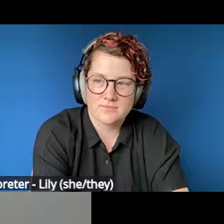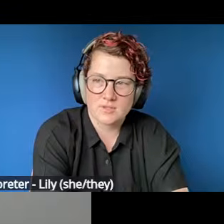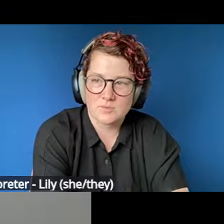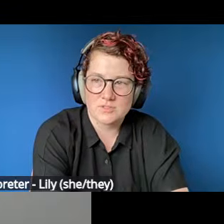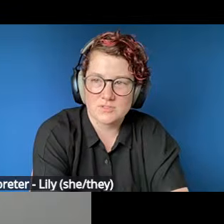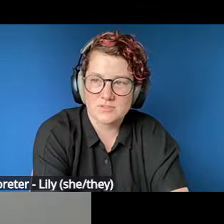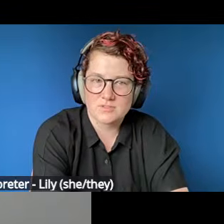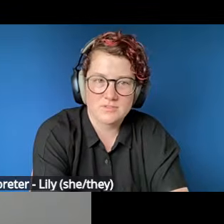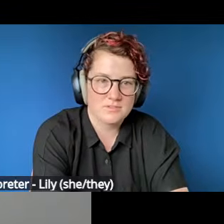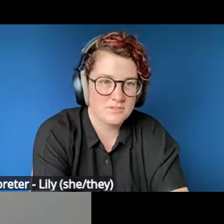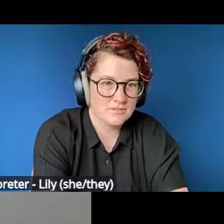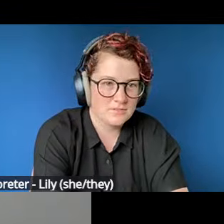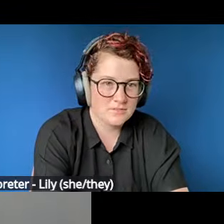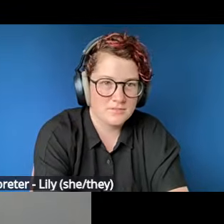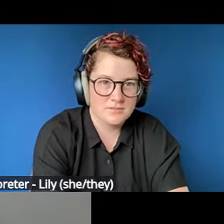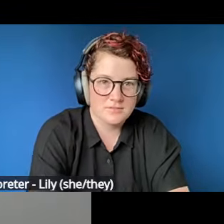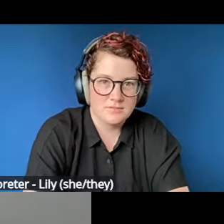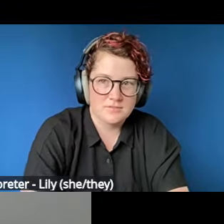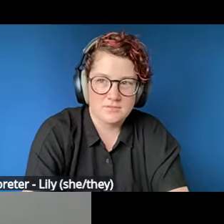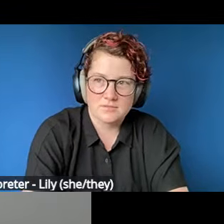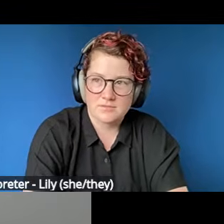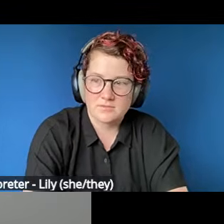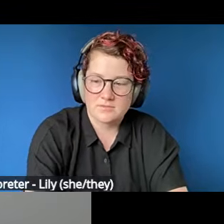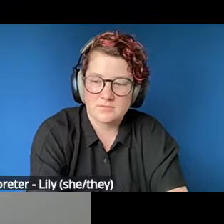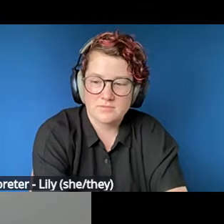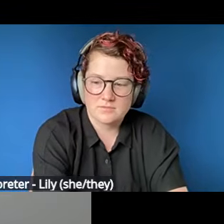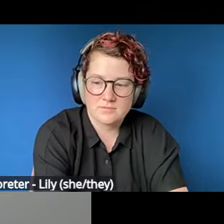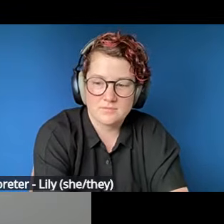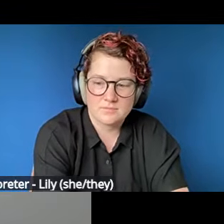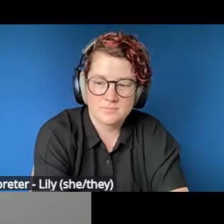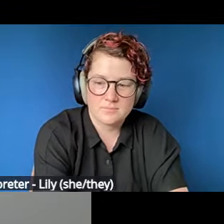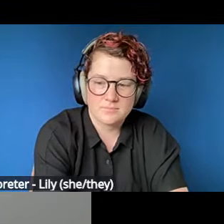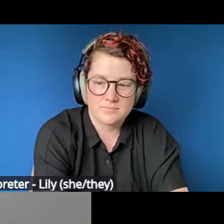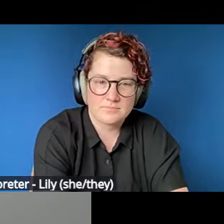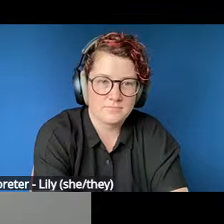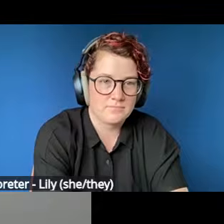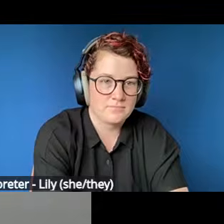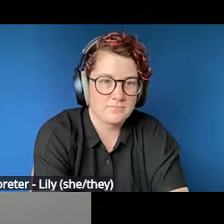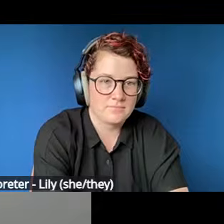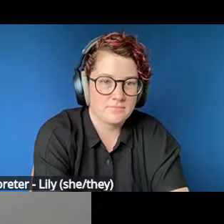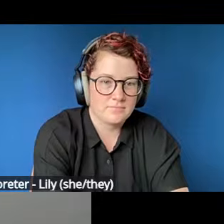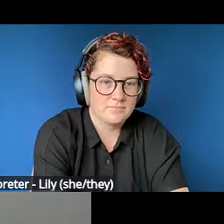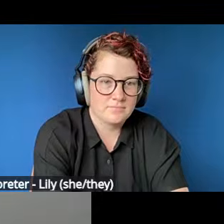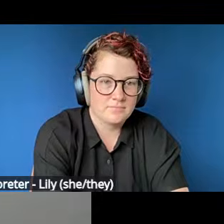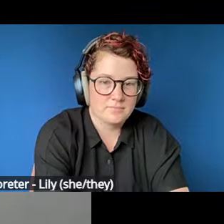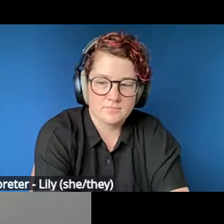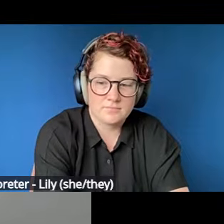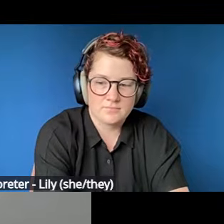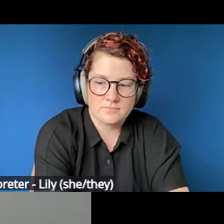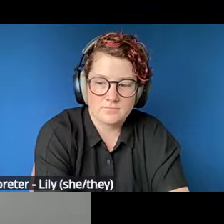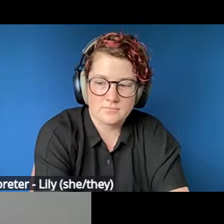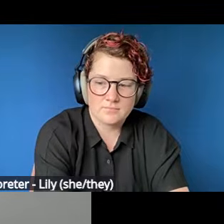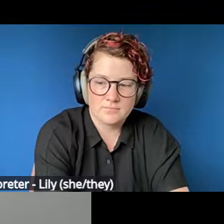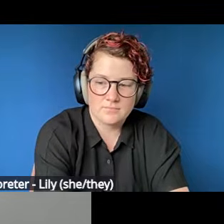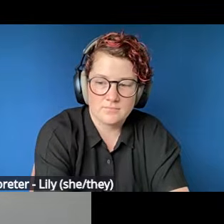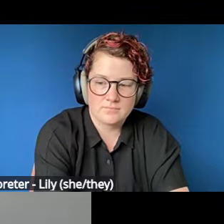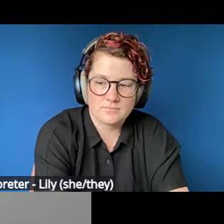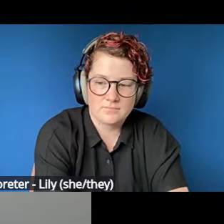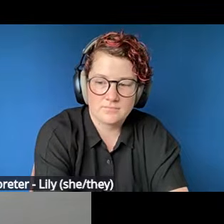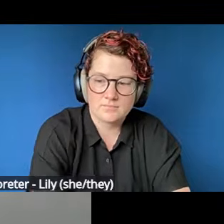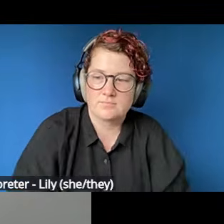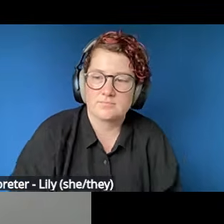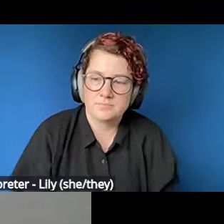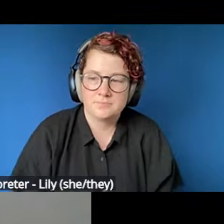efficient, go through the amendments that I know we have to make. And then I'll look for a mover and a seconder. And you can let me know if